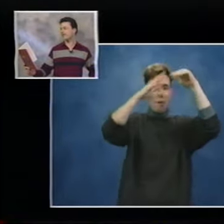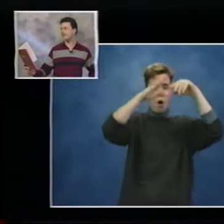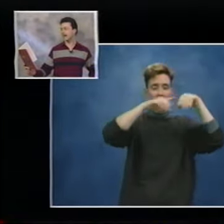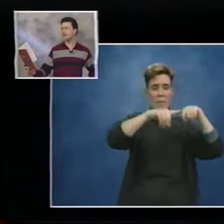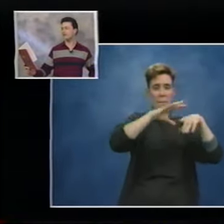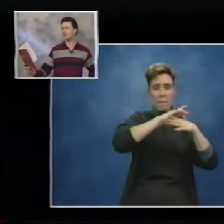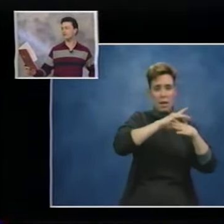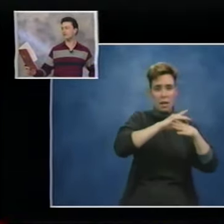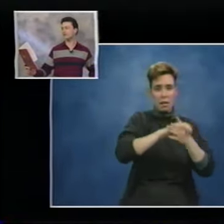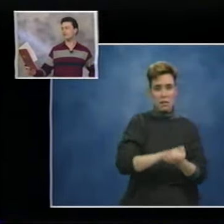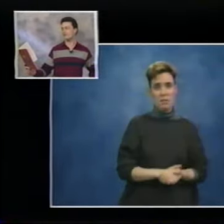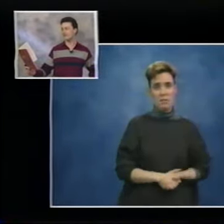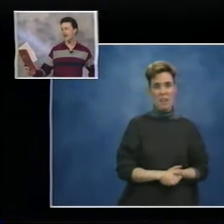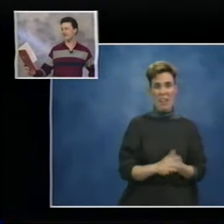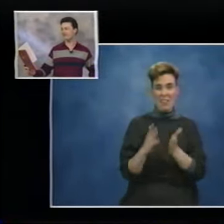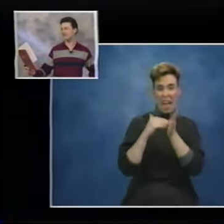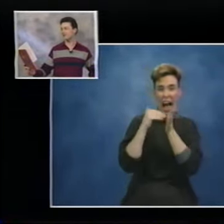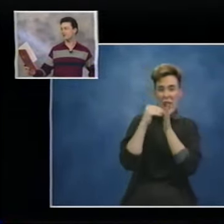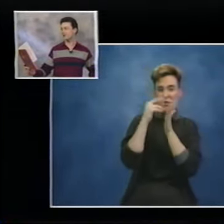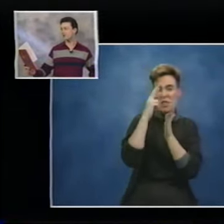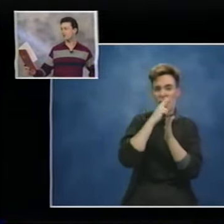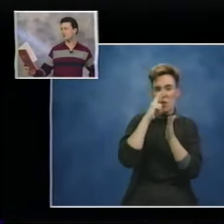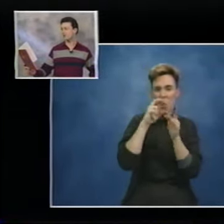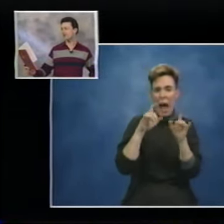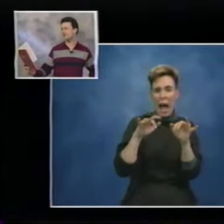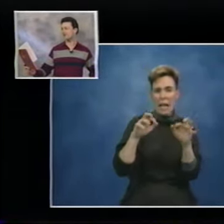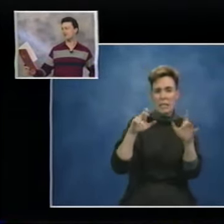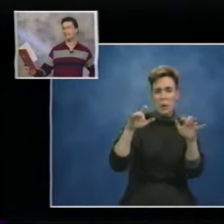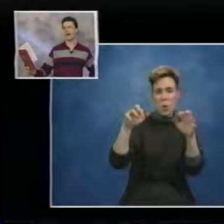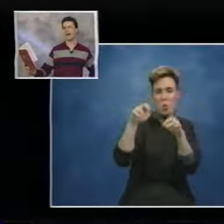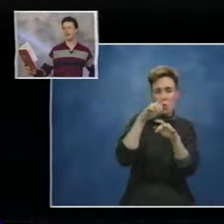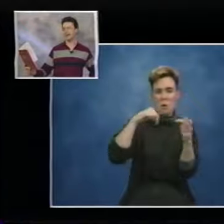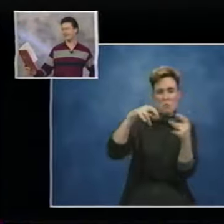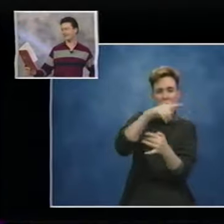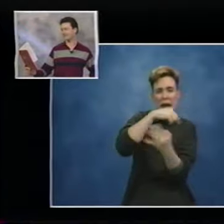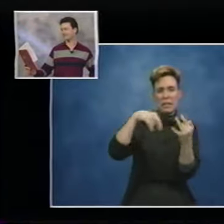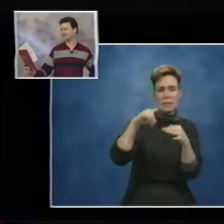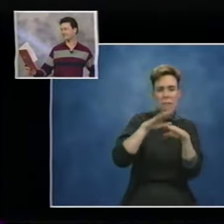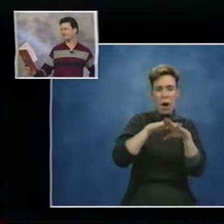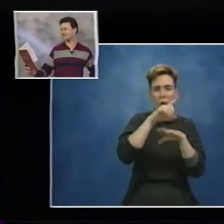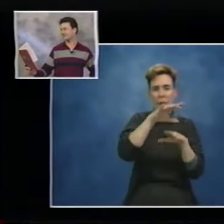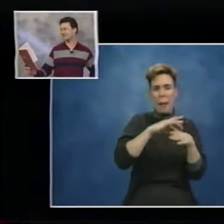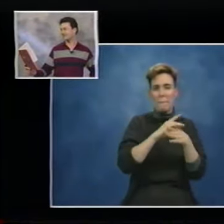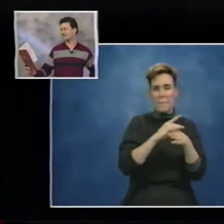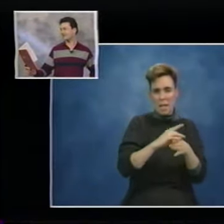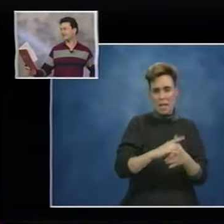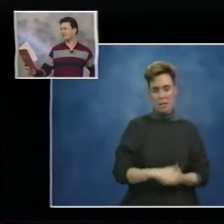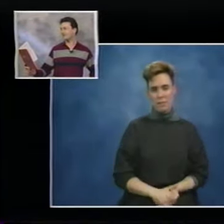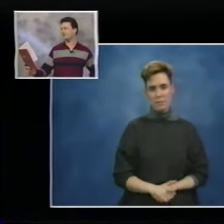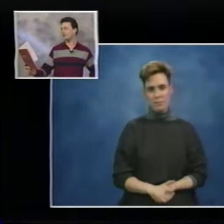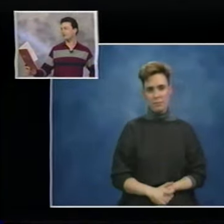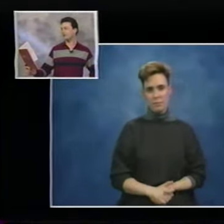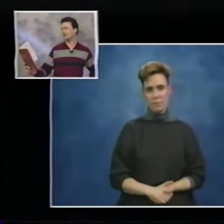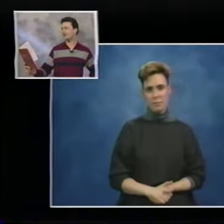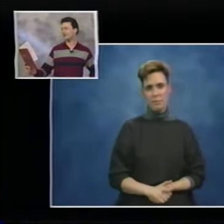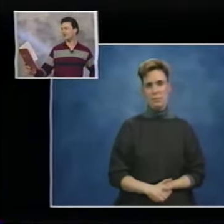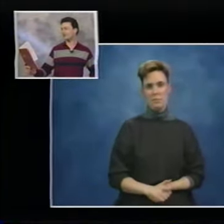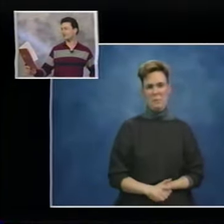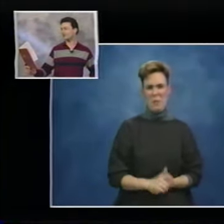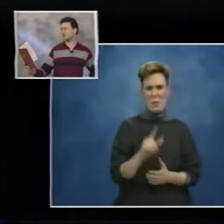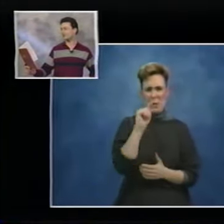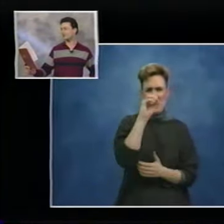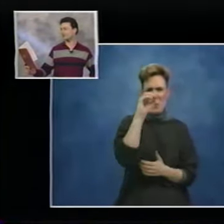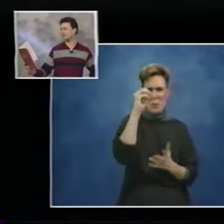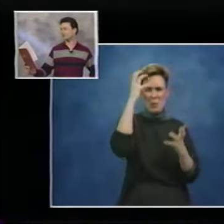And thousands of rats would race about on it. It was too dark in